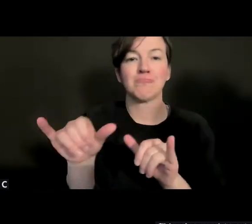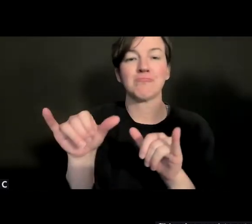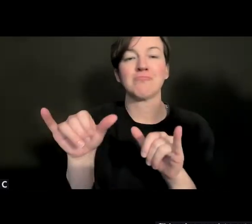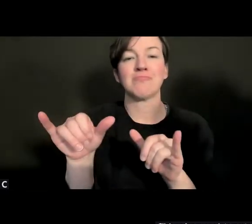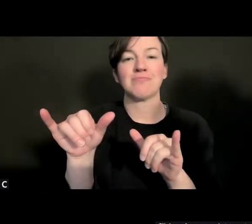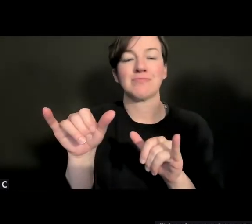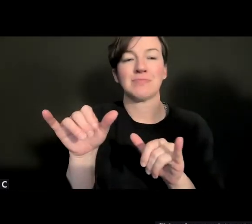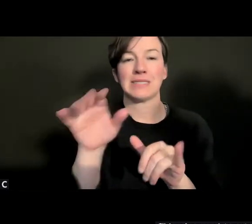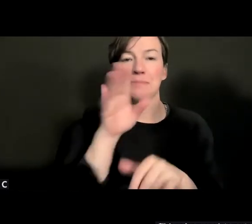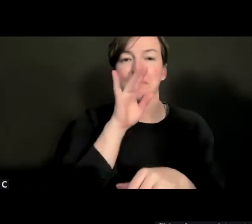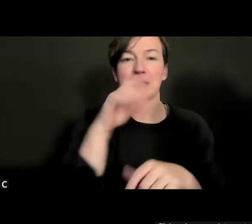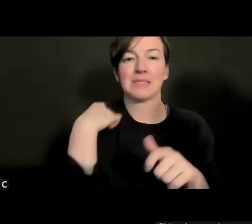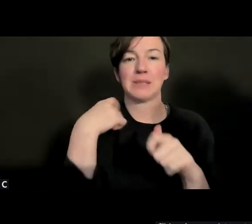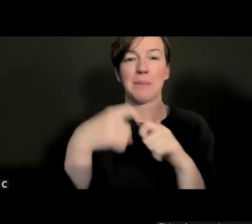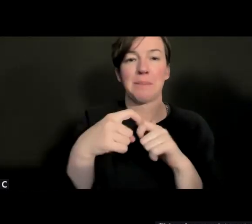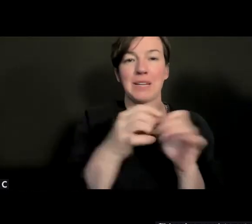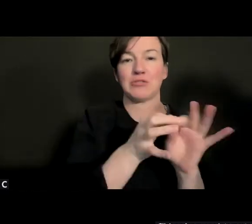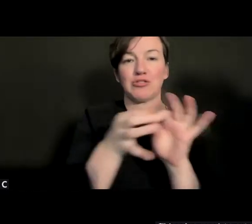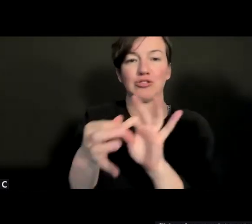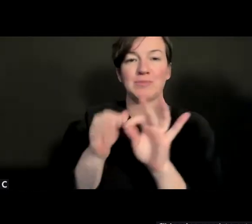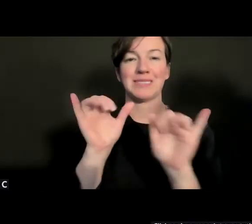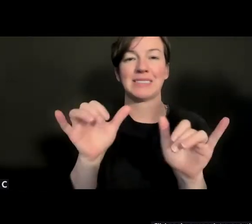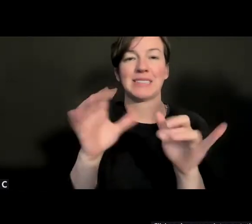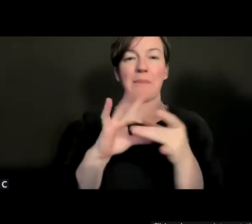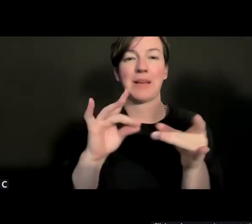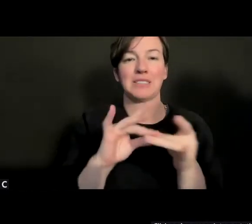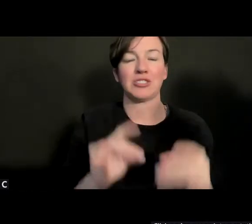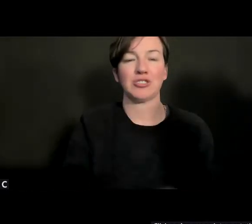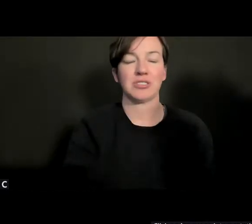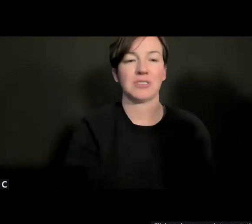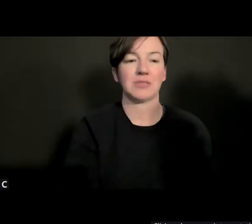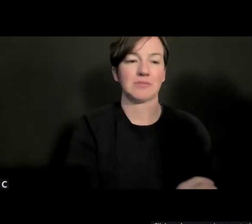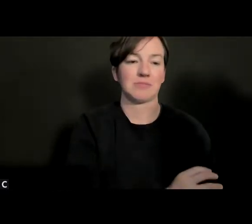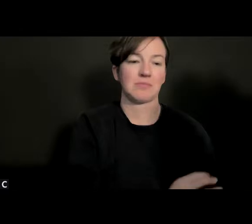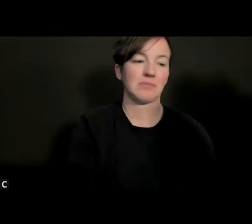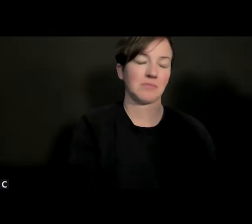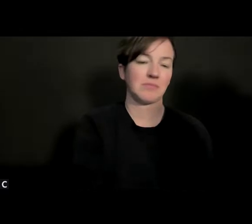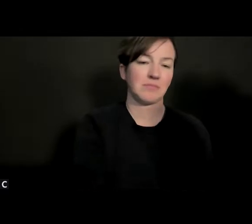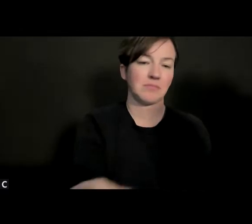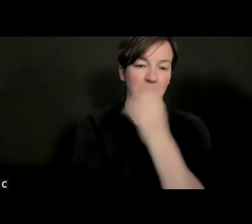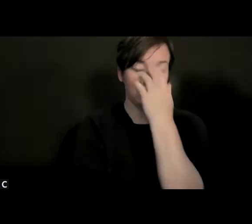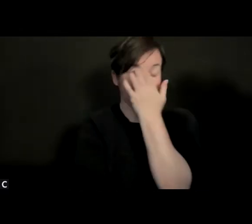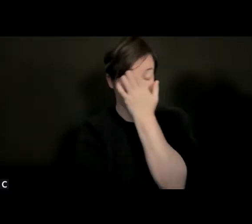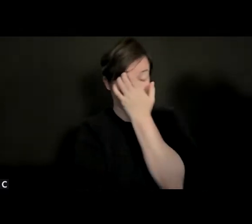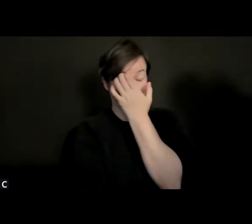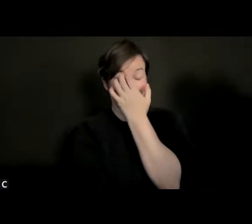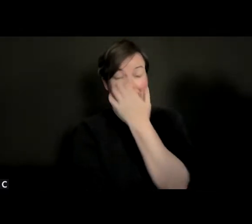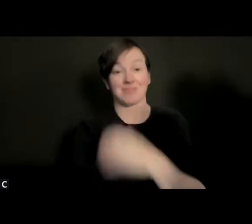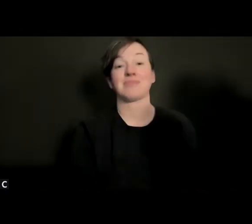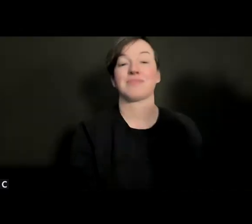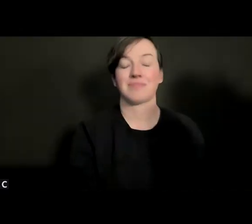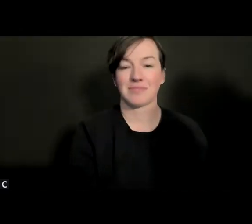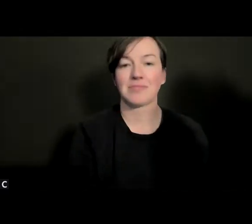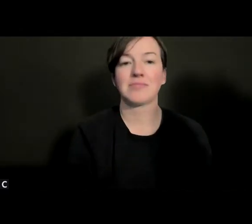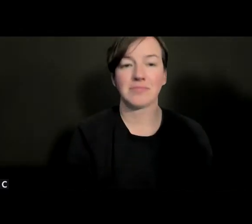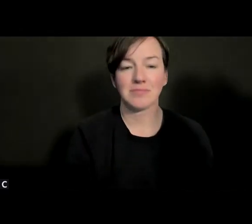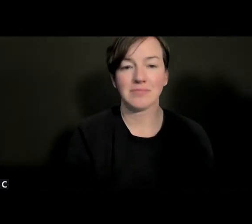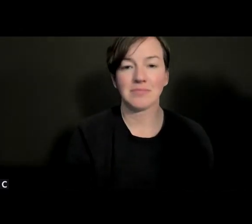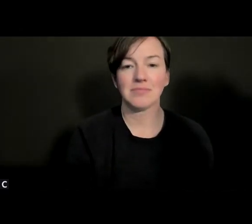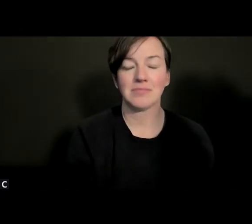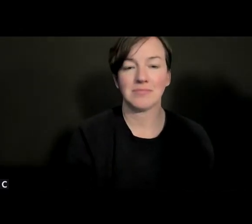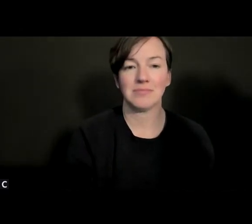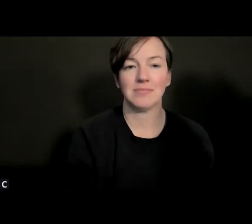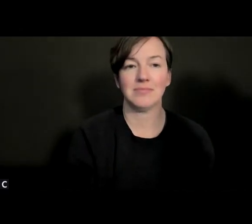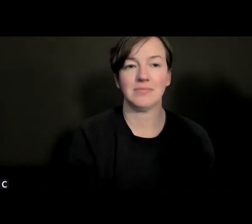cuenta con interpretación simultánea al español. Si necesita interpretación en español y está en su computadora portátil o de